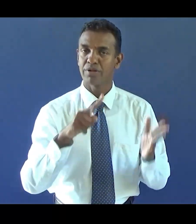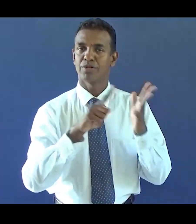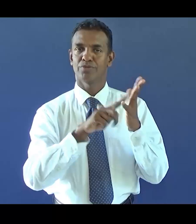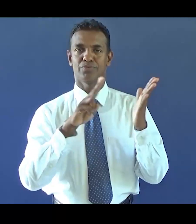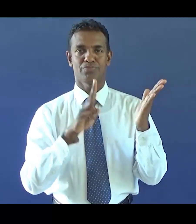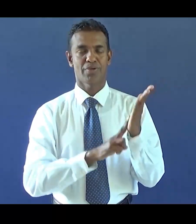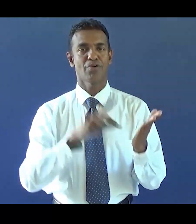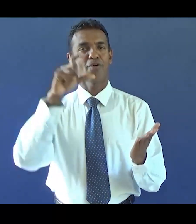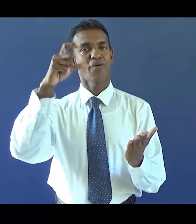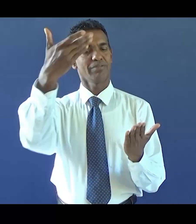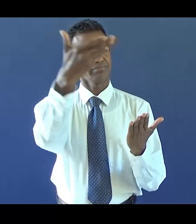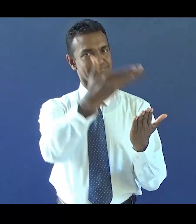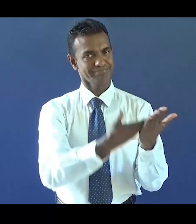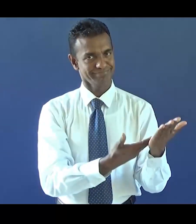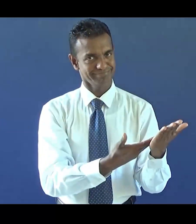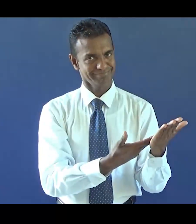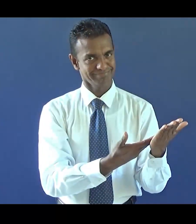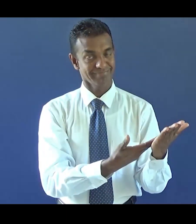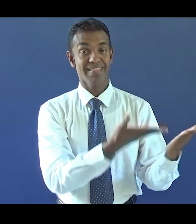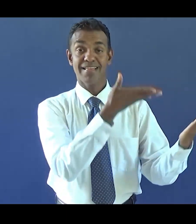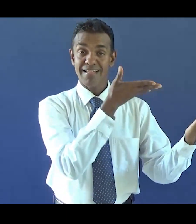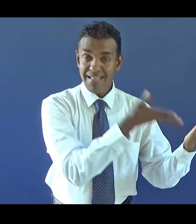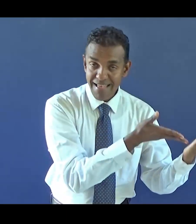International Agreement on the Rights of Disabled People.